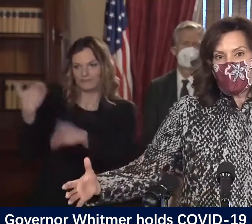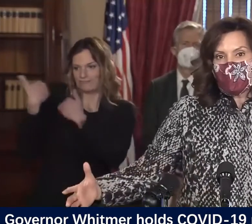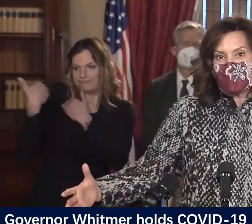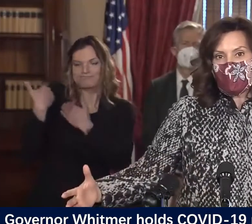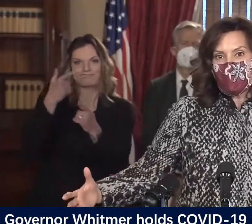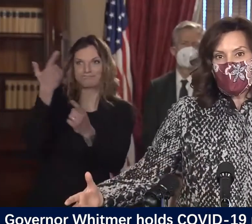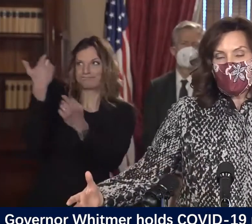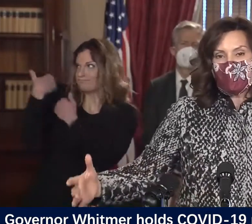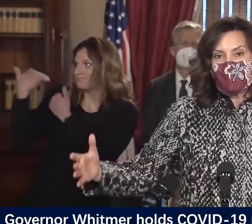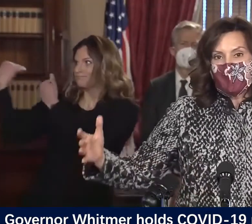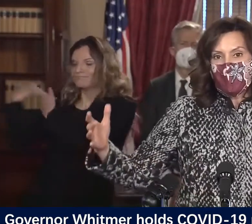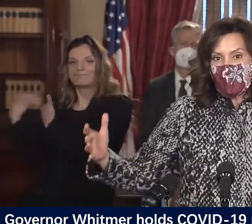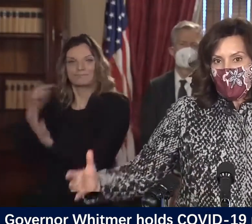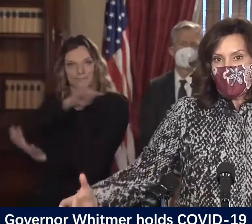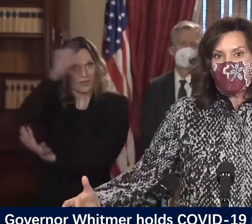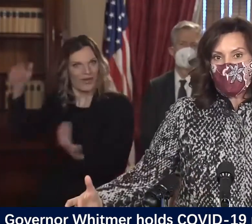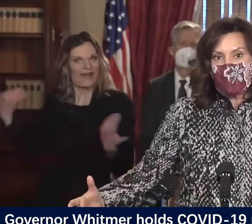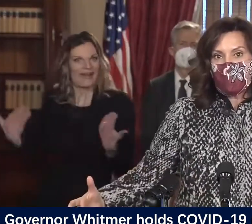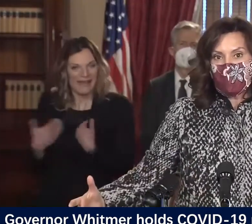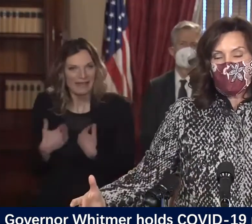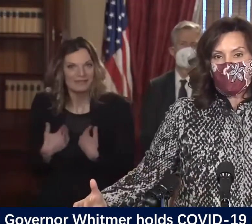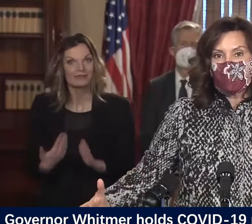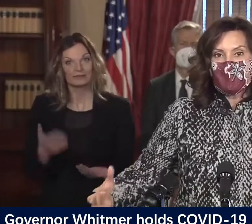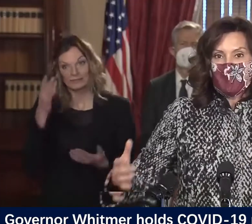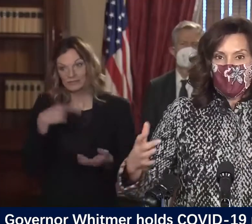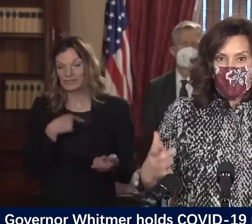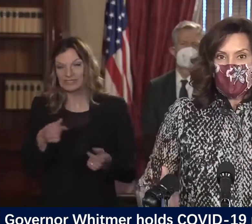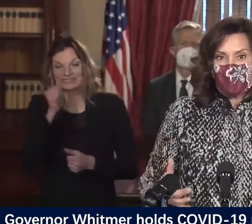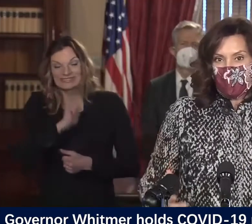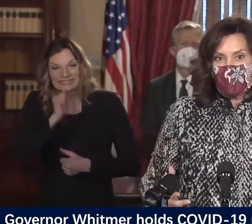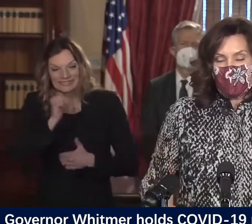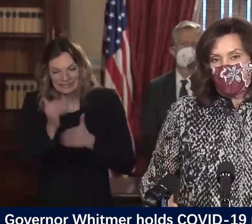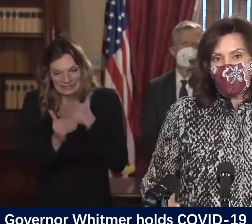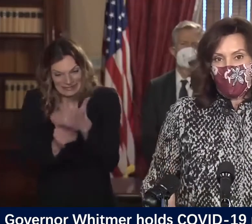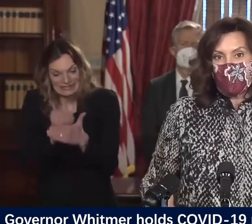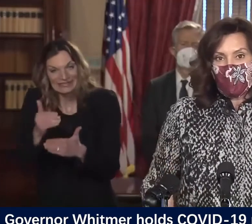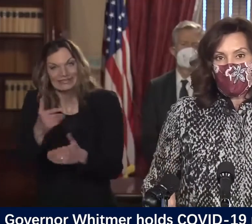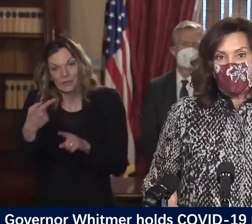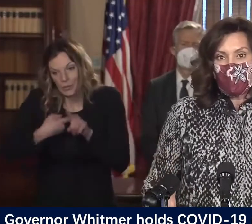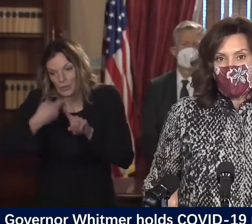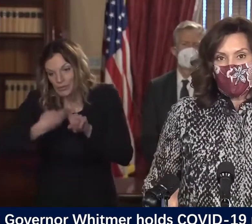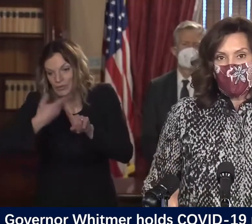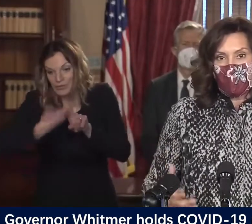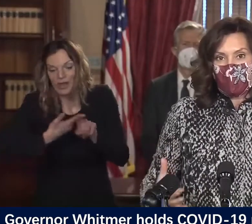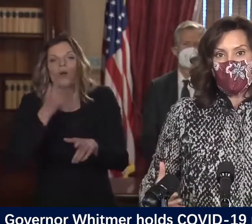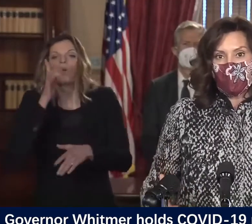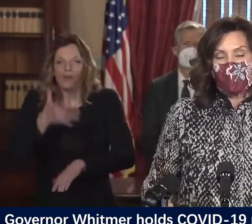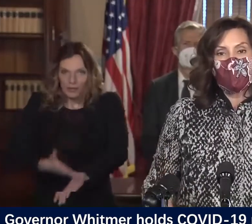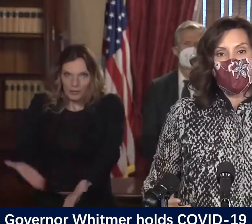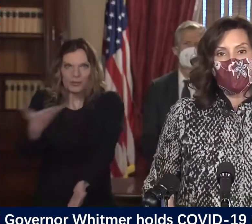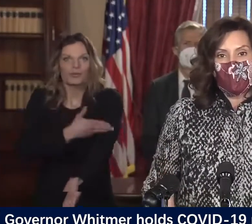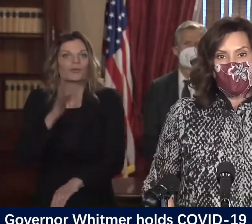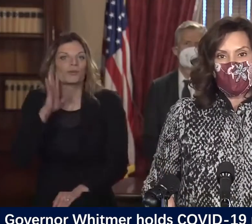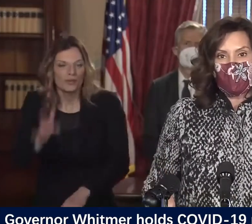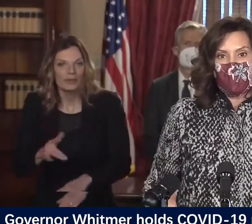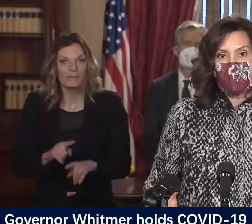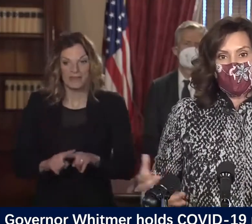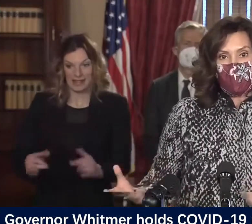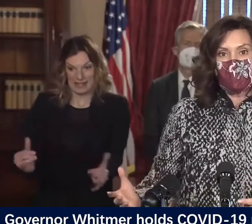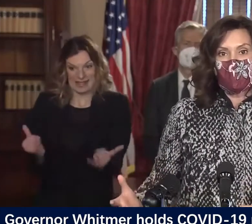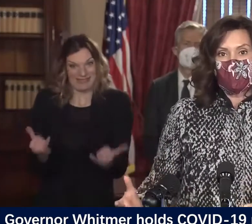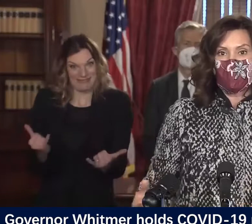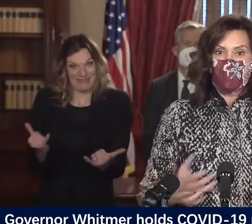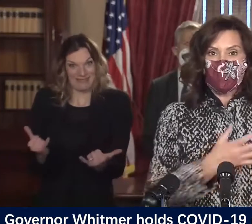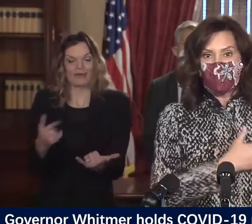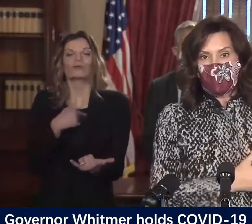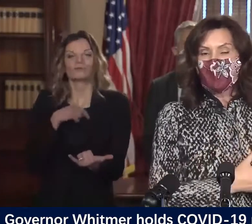we get through these next couple of months, we're going to be in a much stronger position. But we got work to do right now, and that's where we need more partnership from the